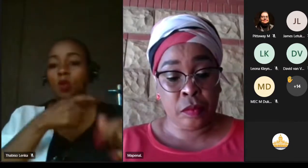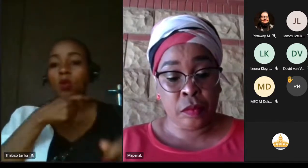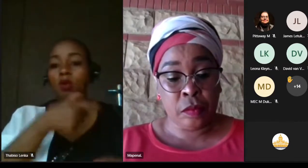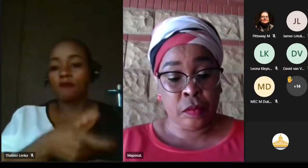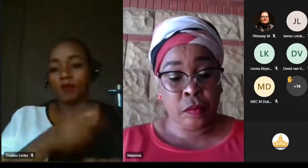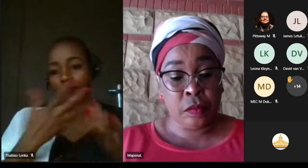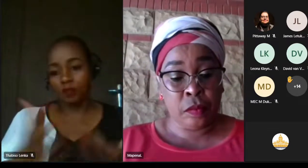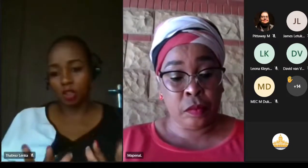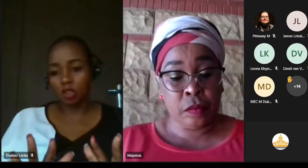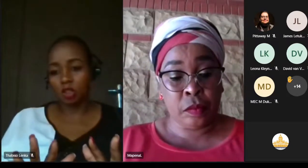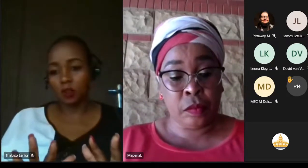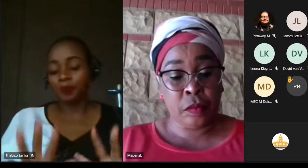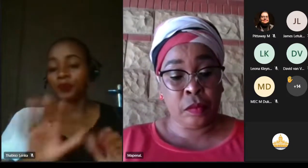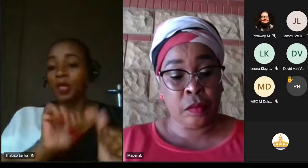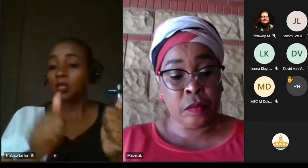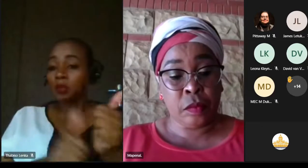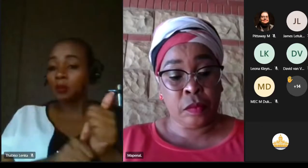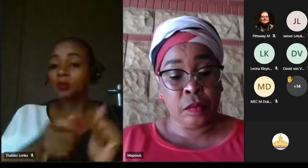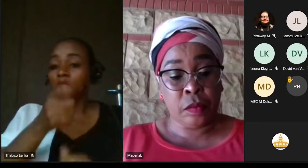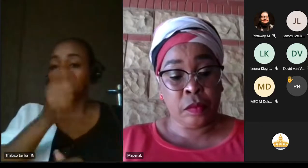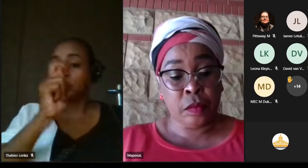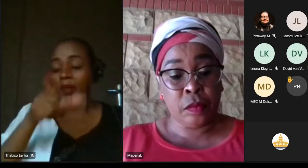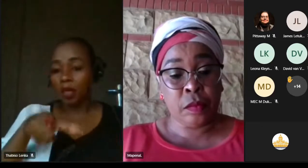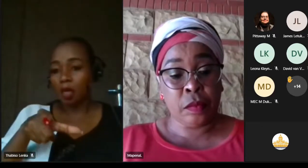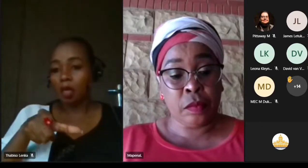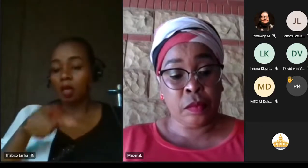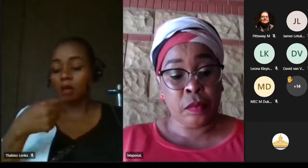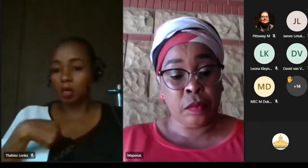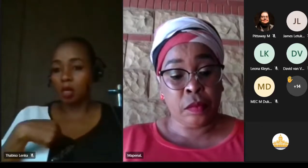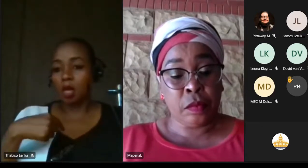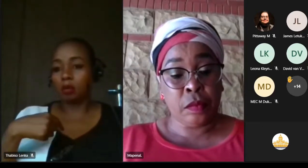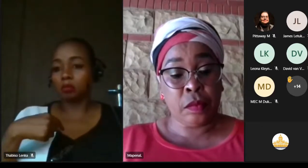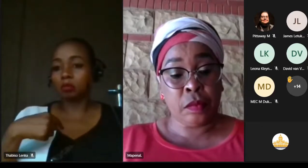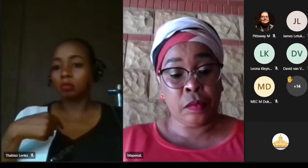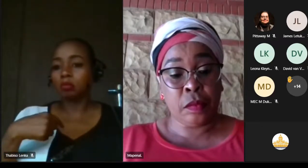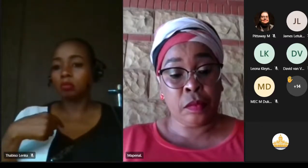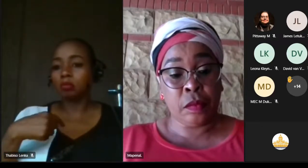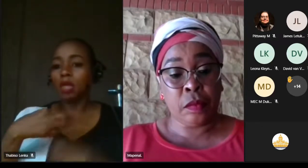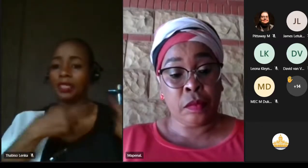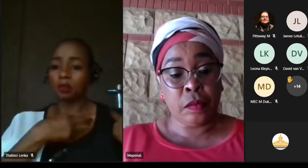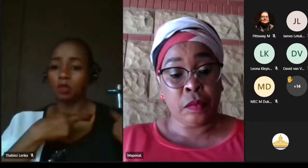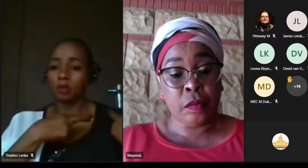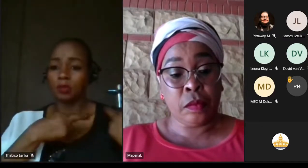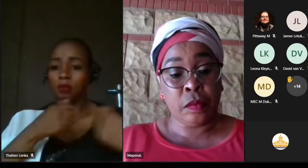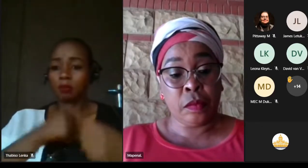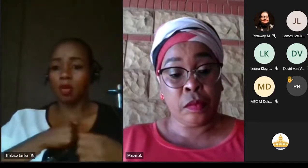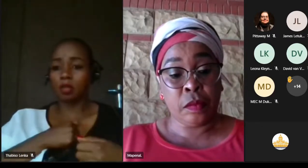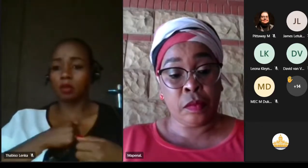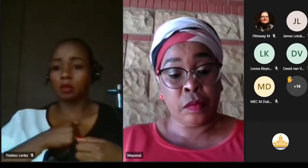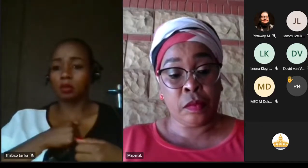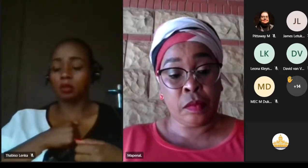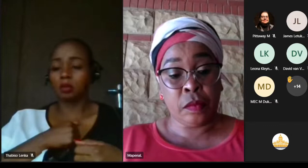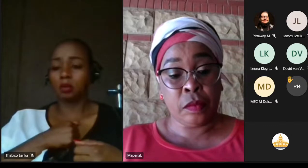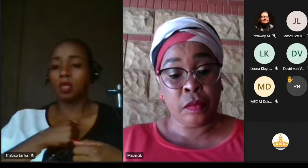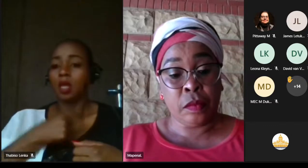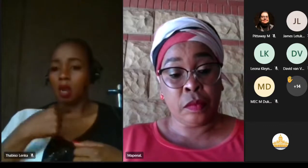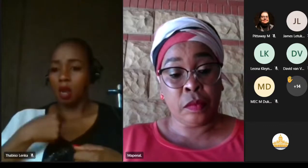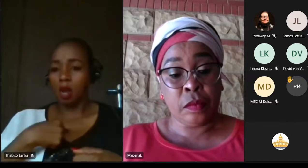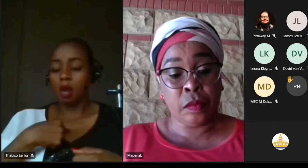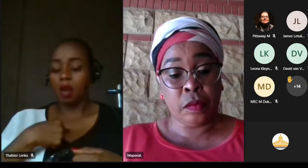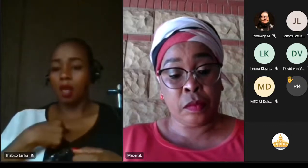conferred. Honorable Deputy Speaker, as per the mandating procedures of Provinces Act, I now